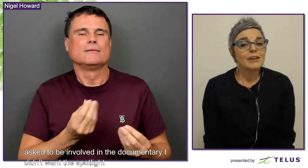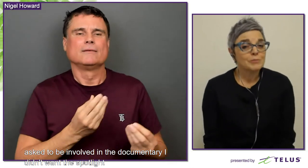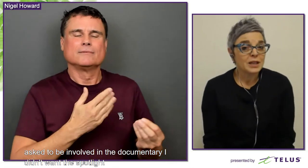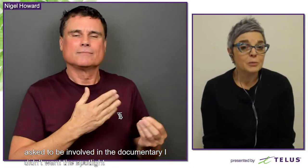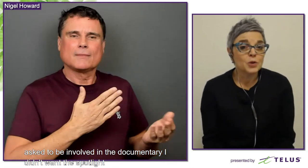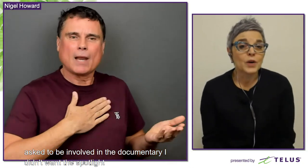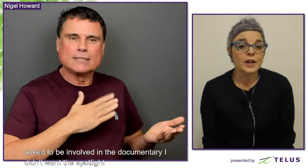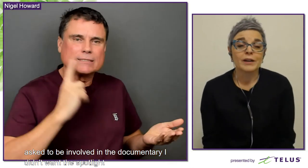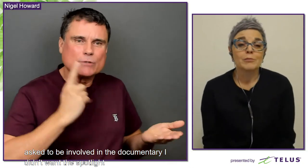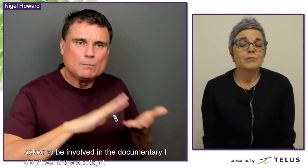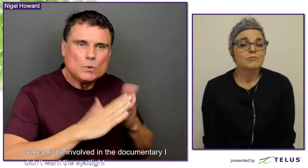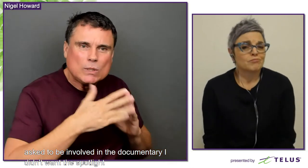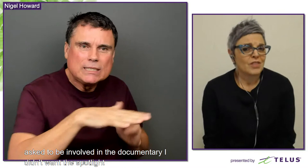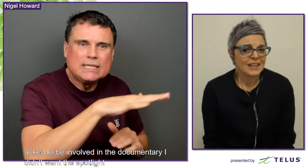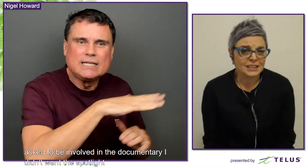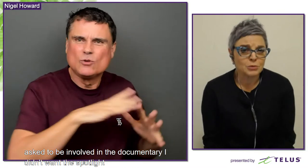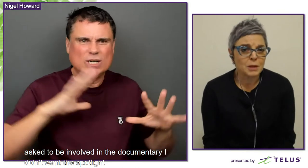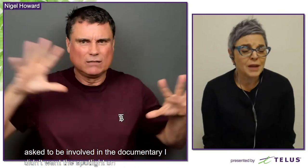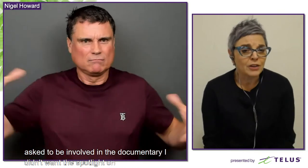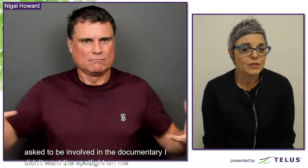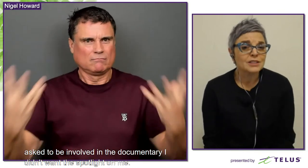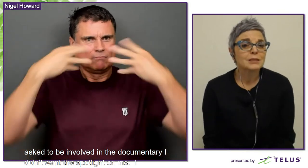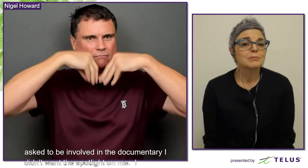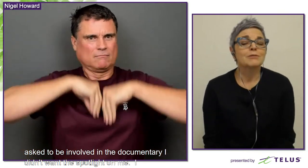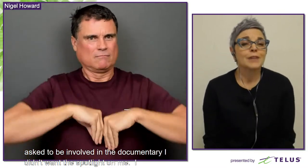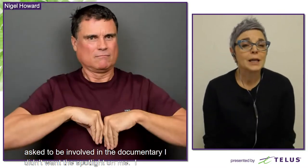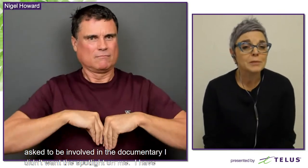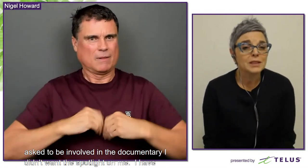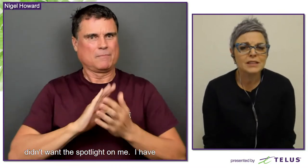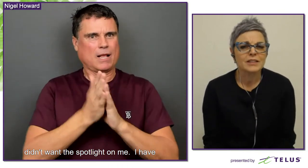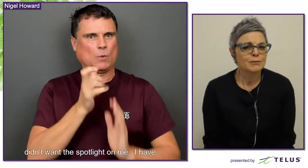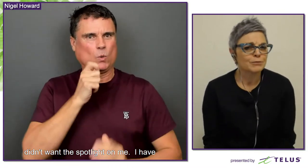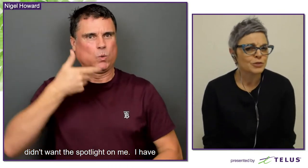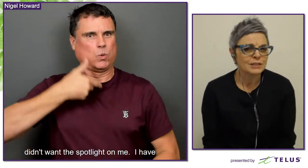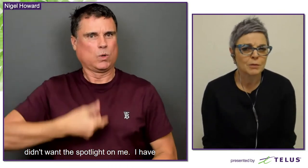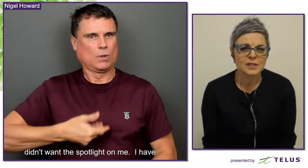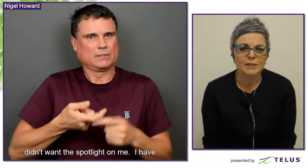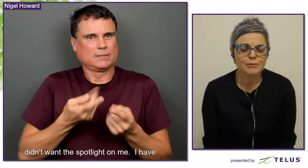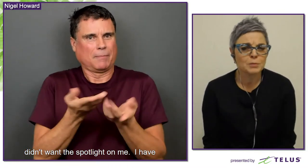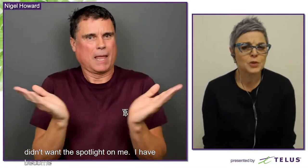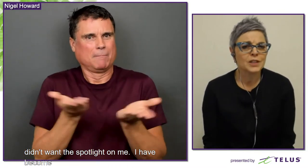I have become who I am thanks to my parents, my family,